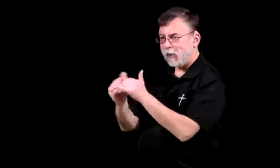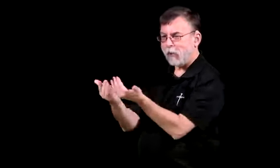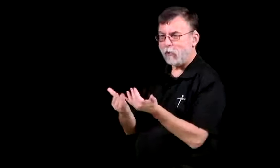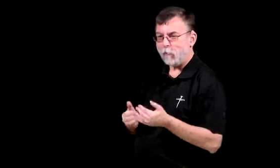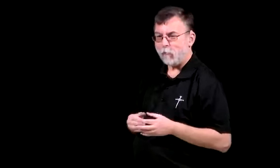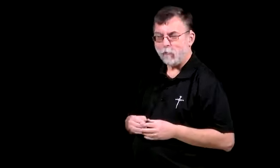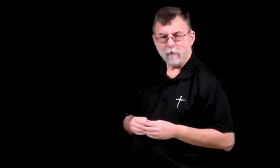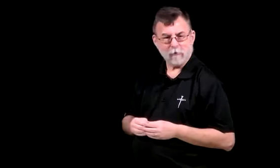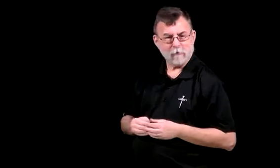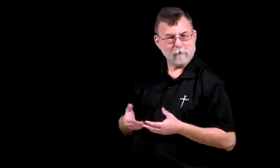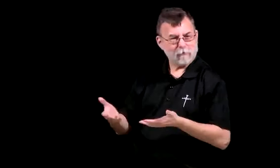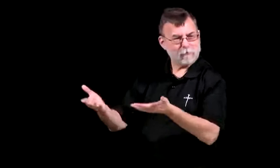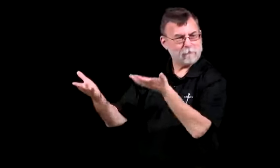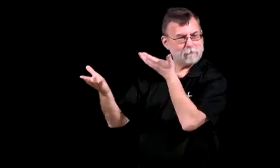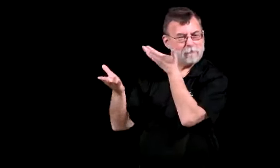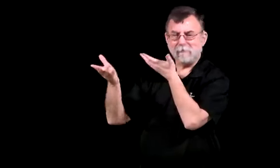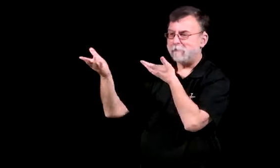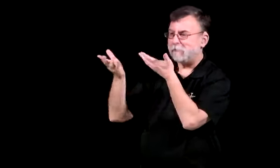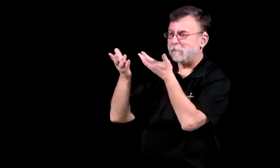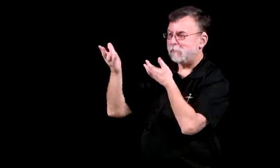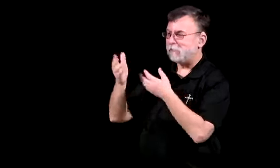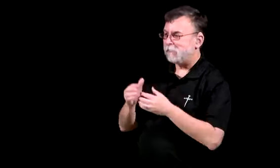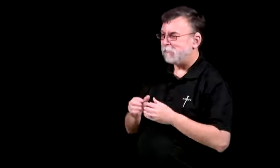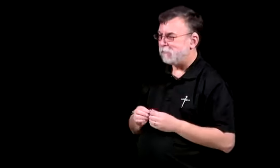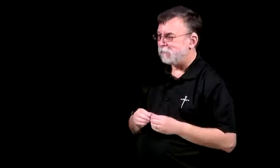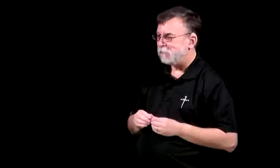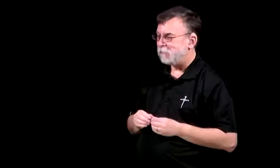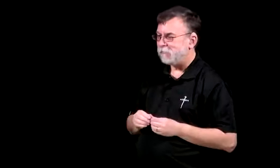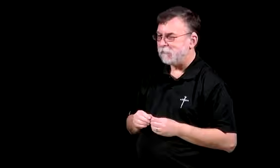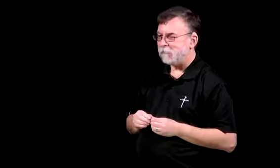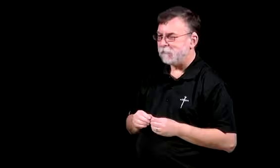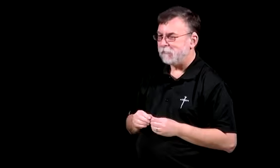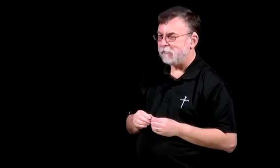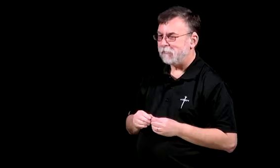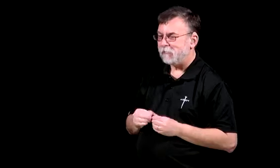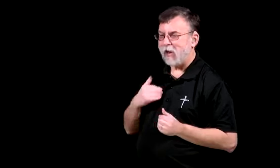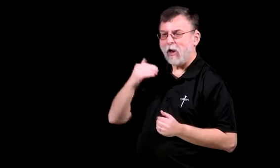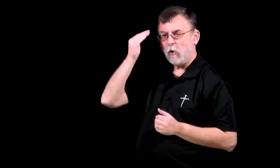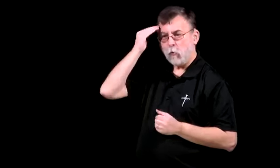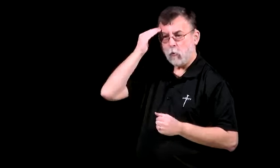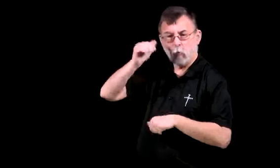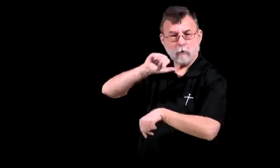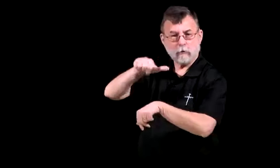we need to focus our attention back on Him and have that relationship instead of it being one-sided.